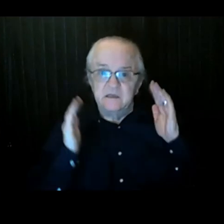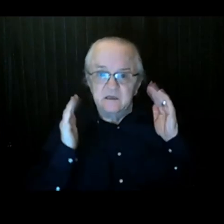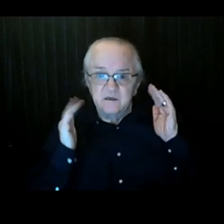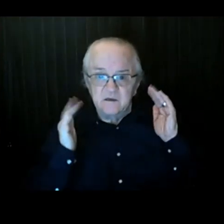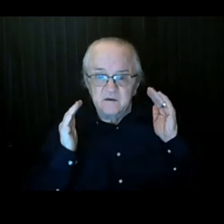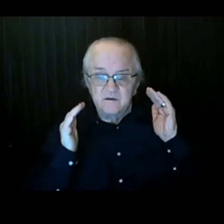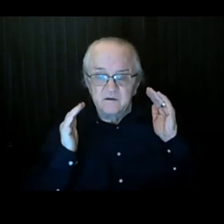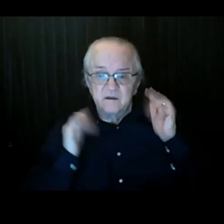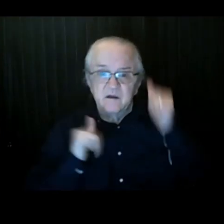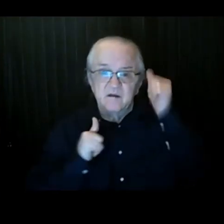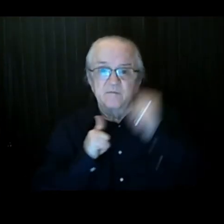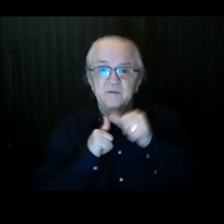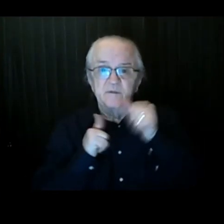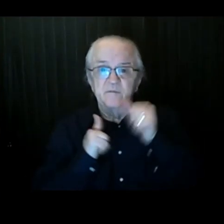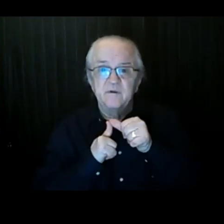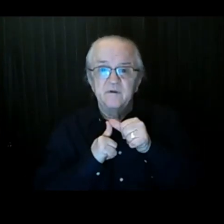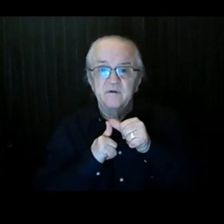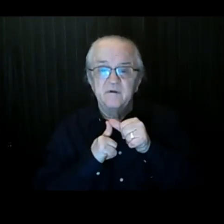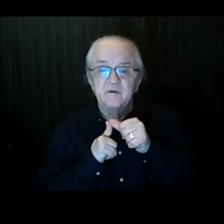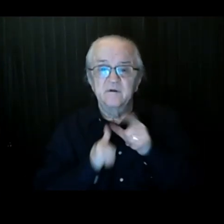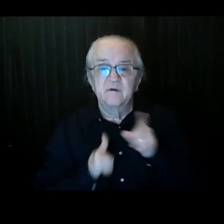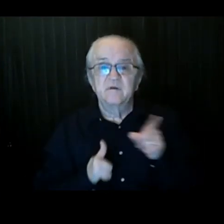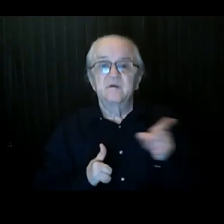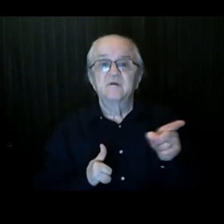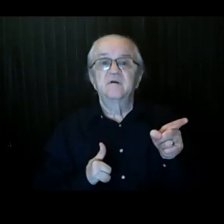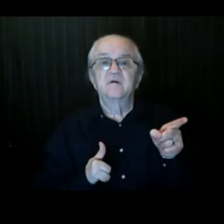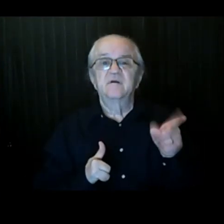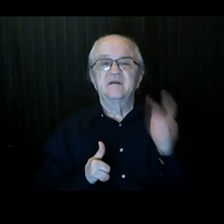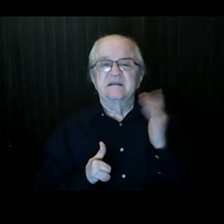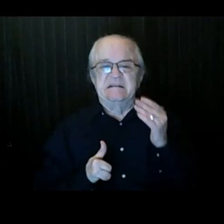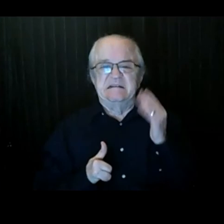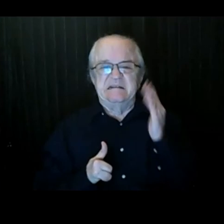And I remember that she had picture day coming up.